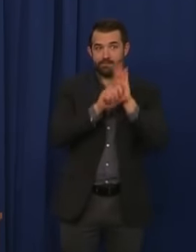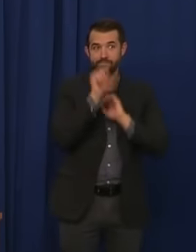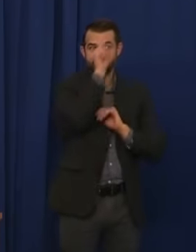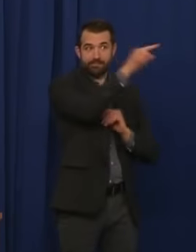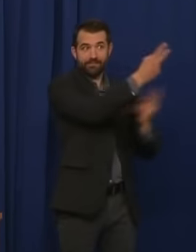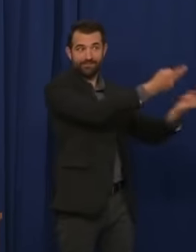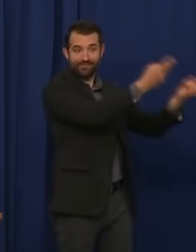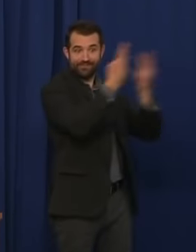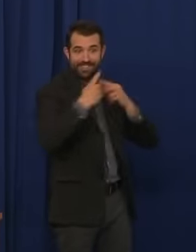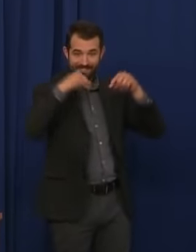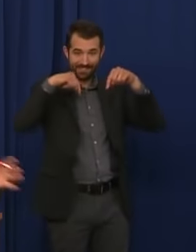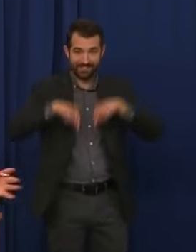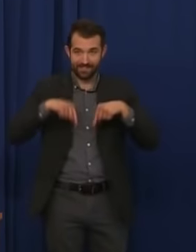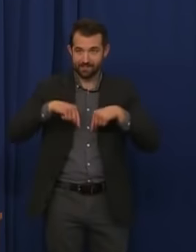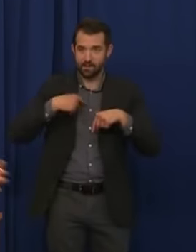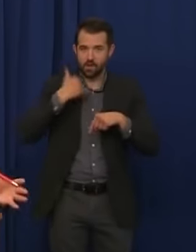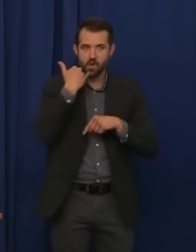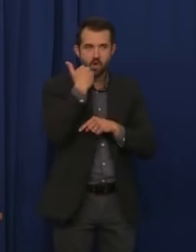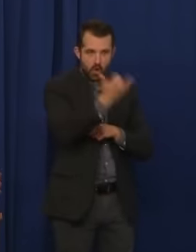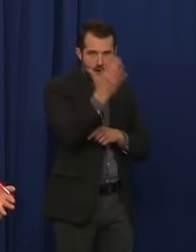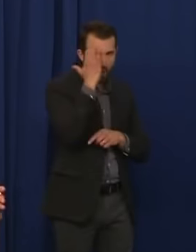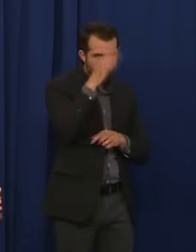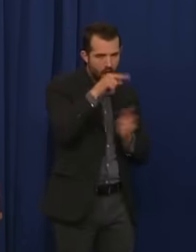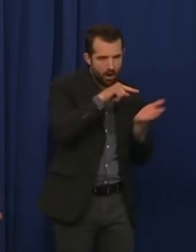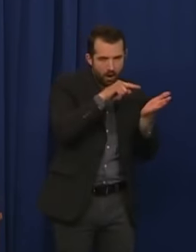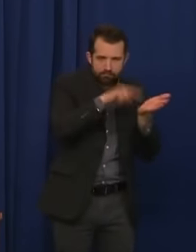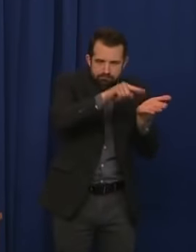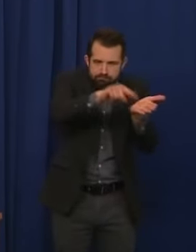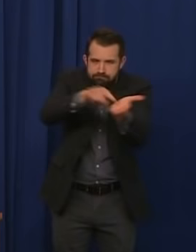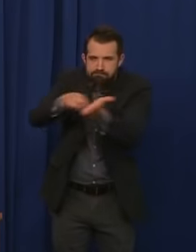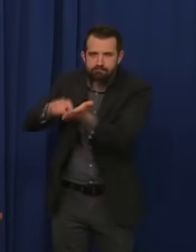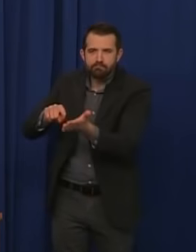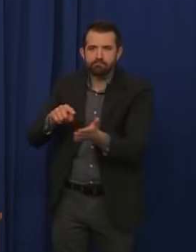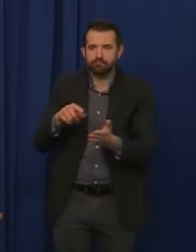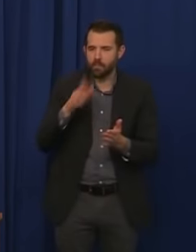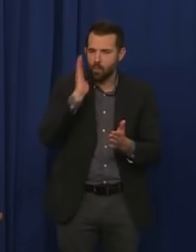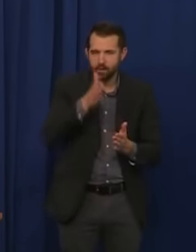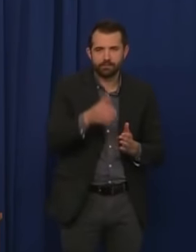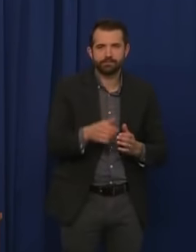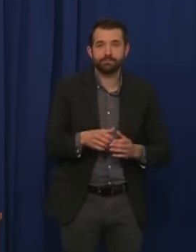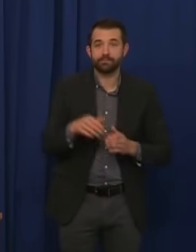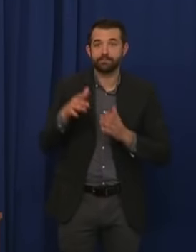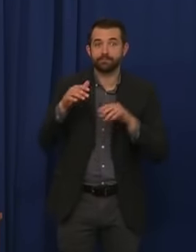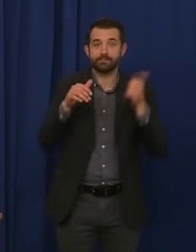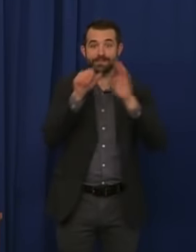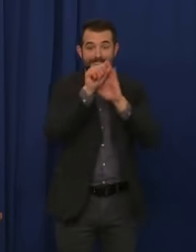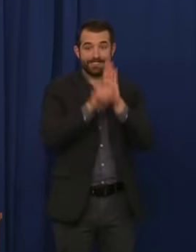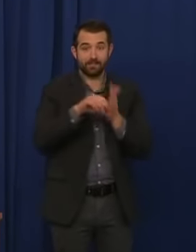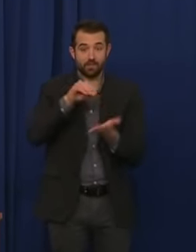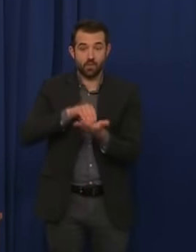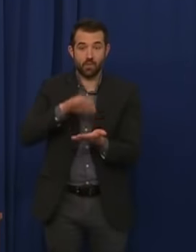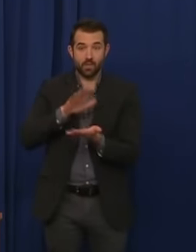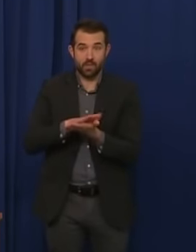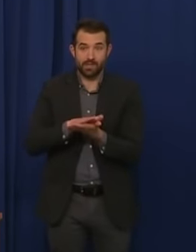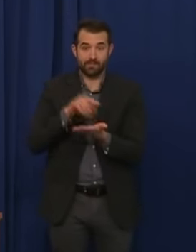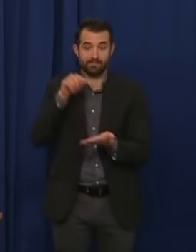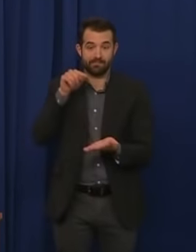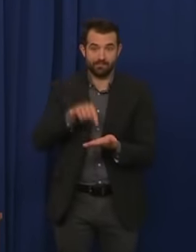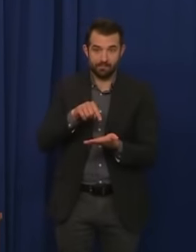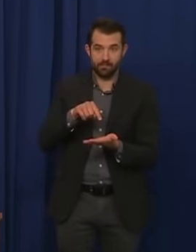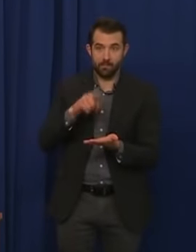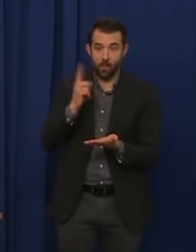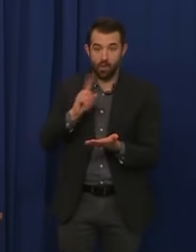want to be very clear. The state that reports where a case is completely different from how we think